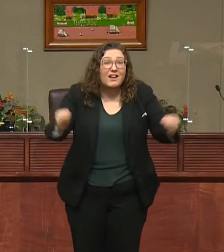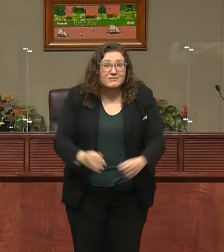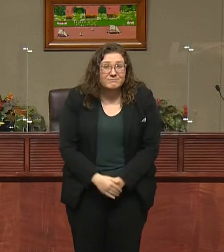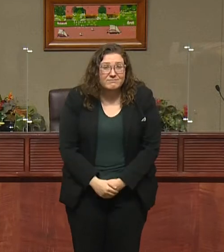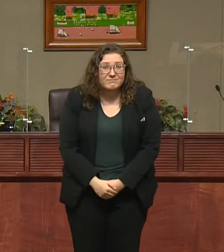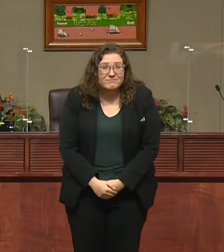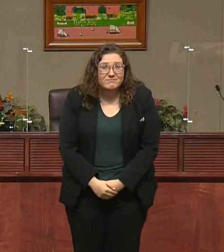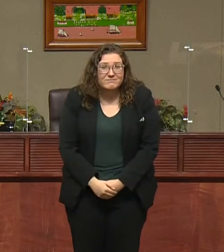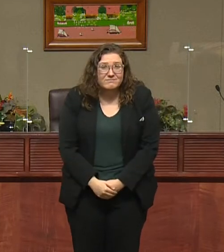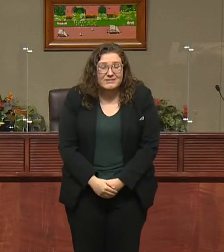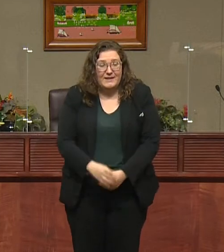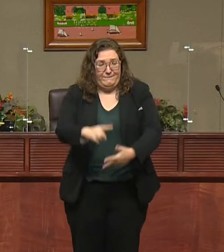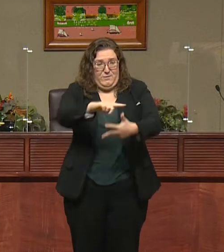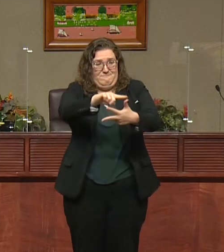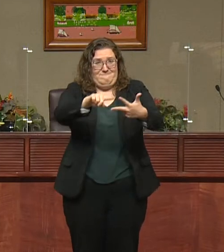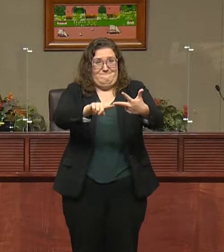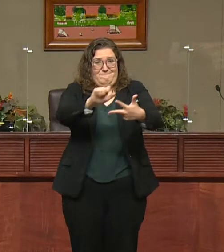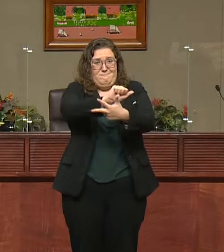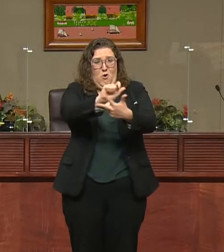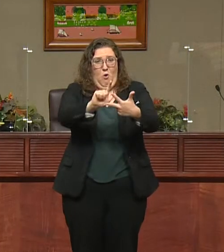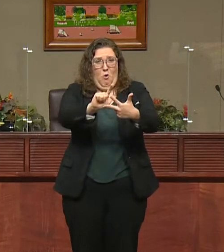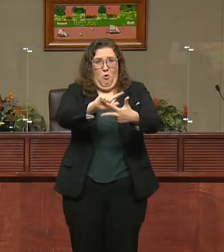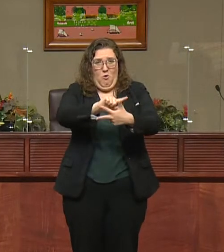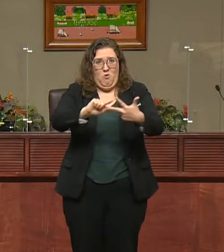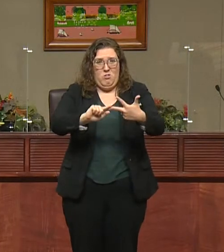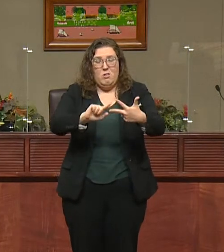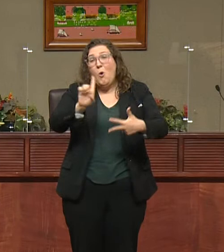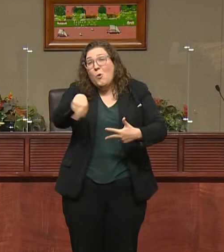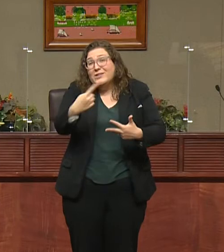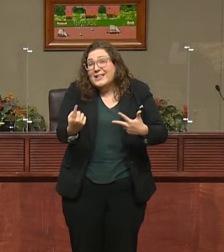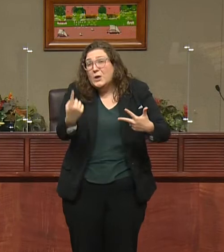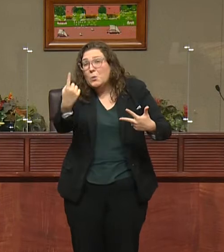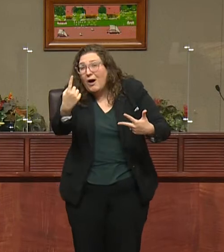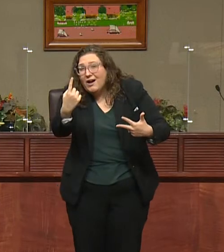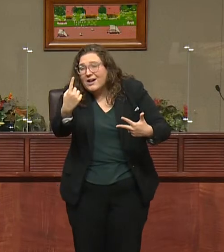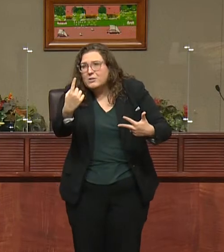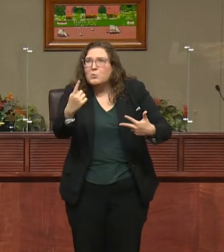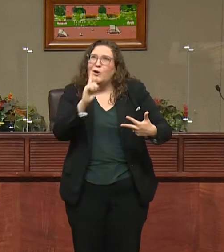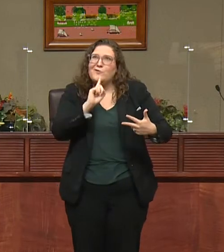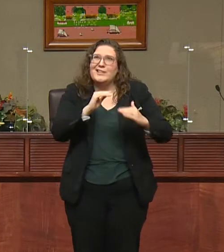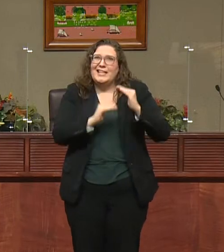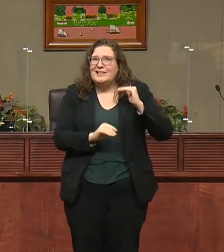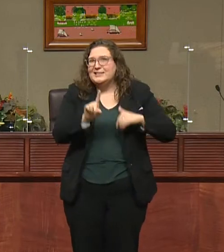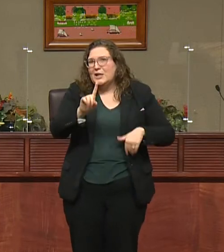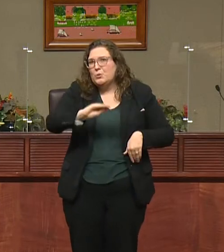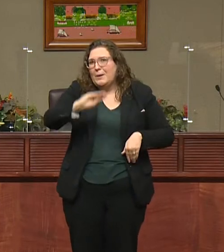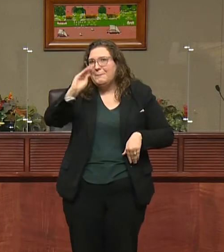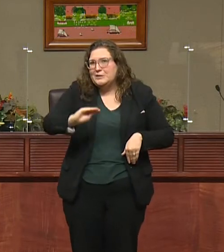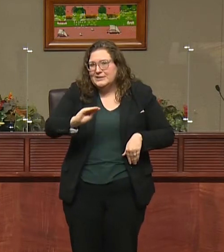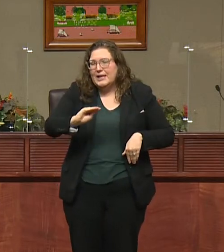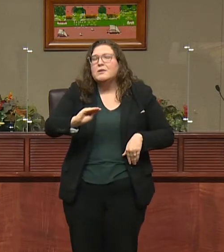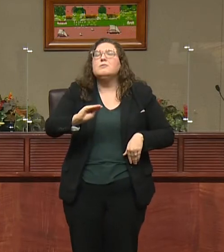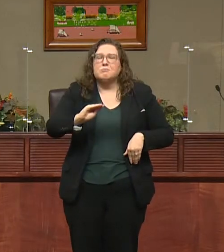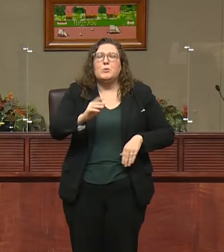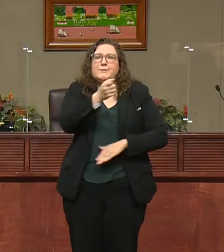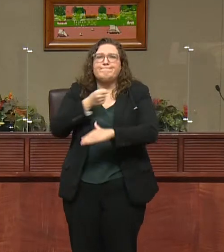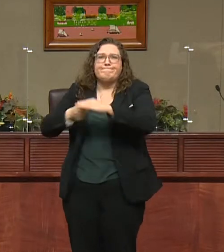And of all of the cases, 1 or less than 1% was known to be hospitalized.